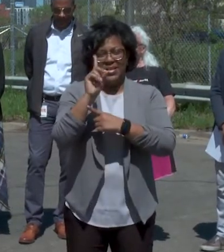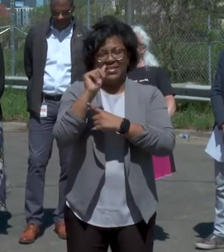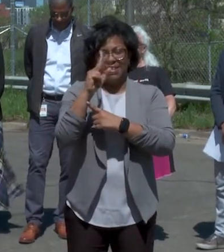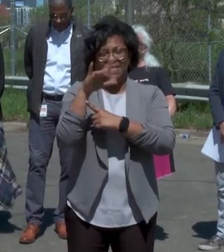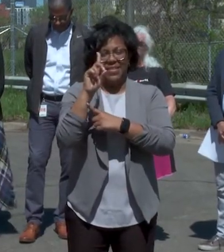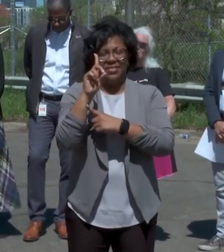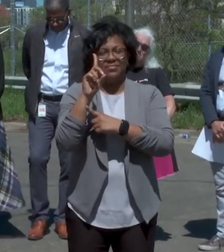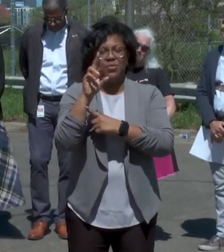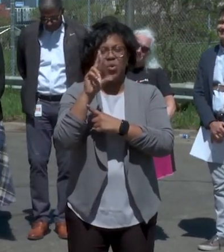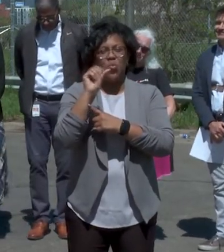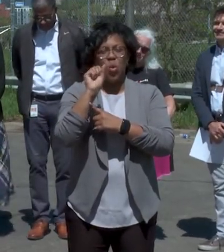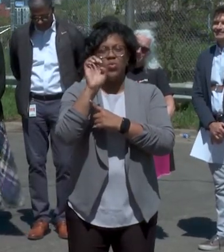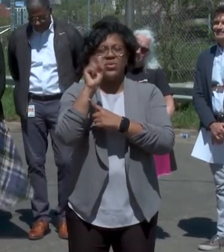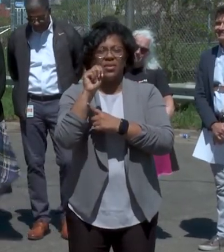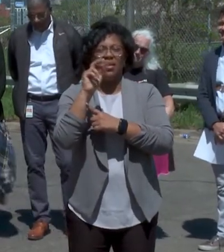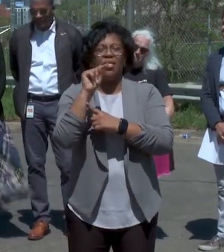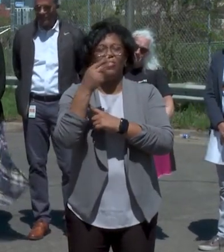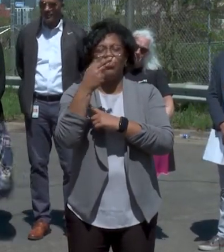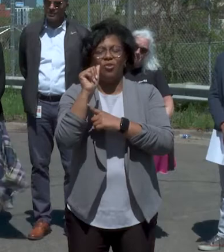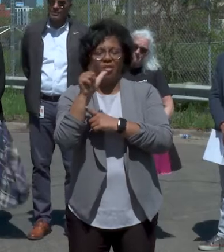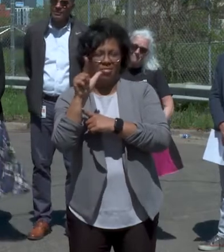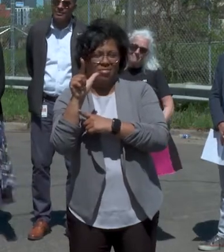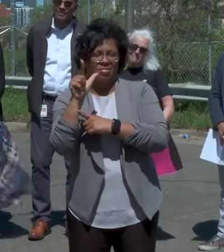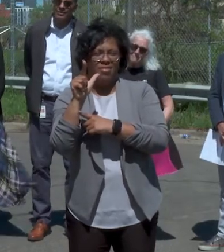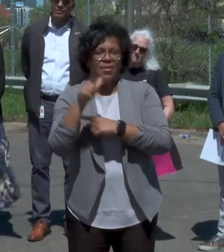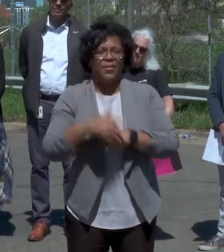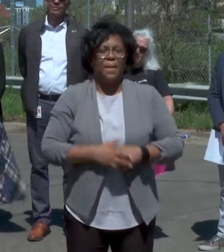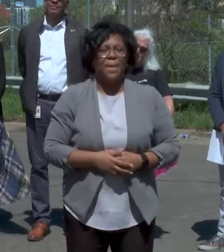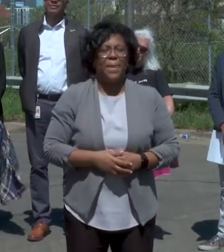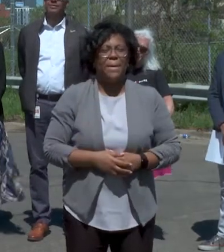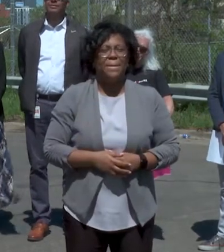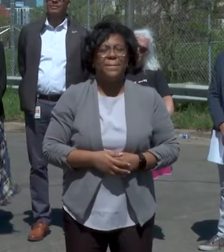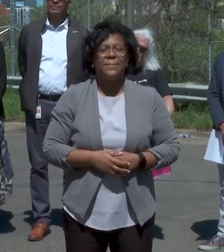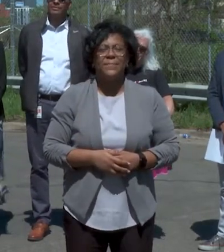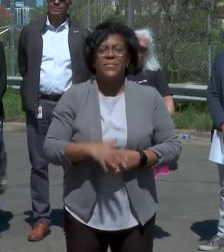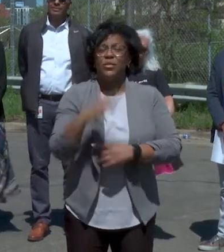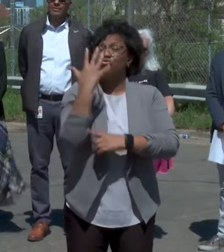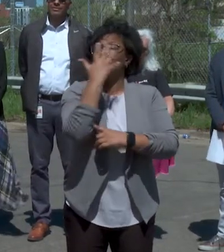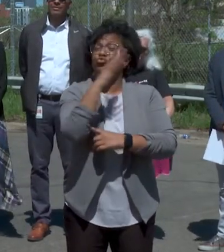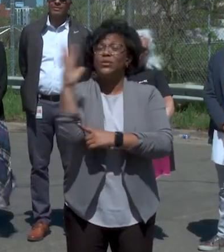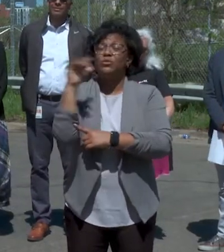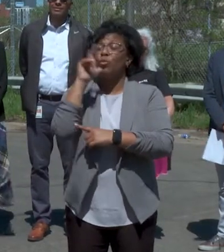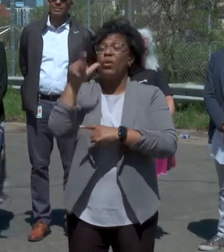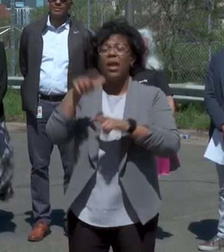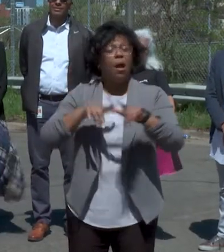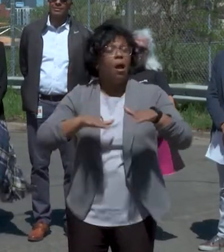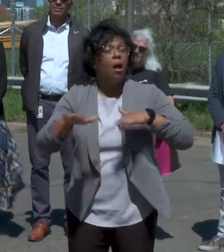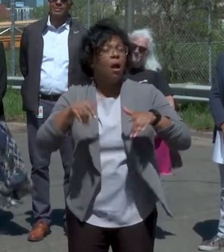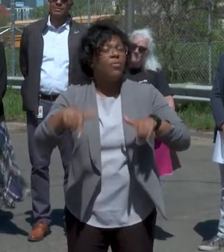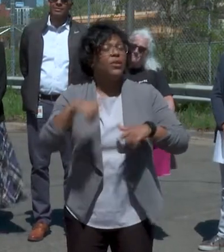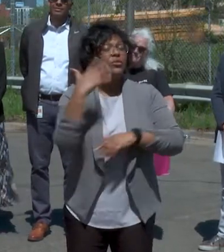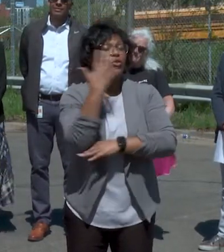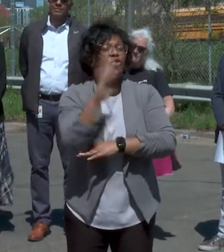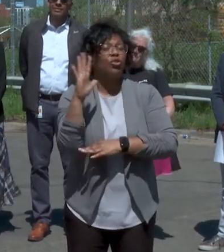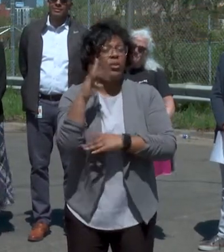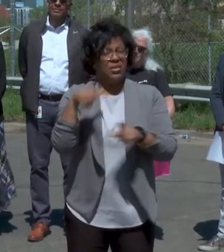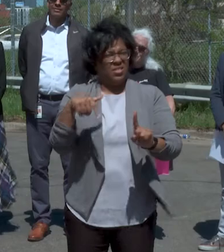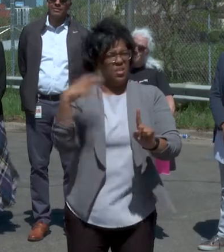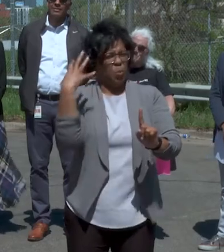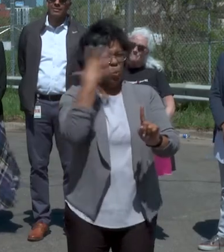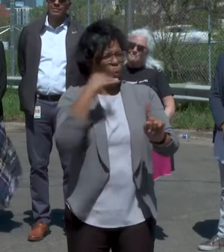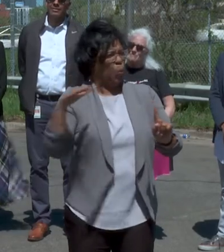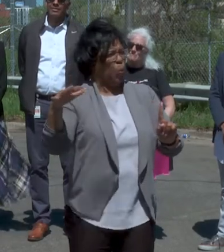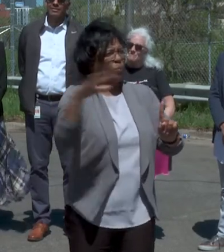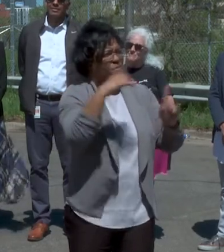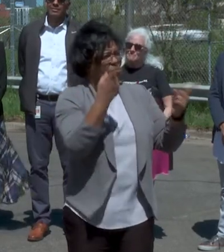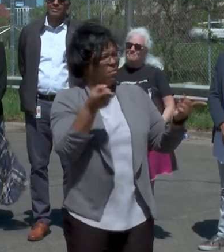Earth. Trees need not walk the earth for beauty or for bread. Beauty will come to them where they